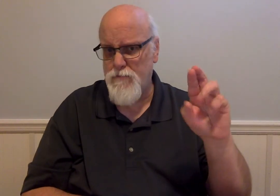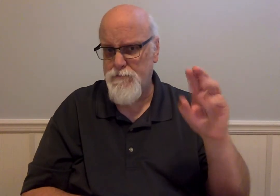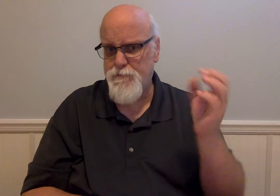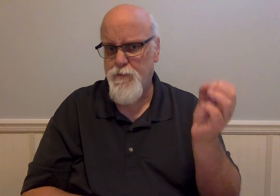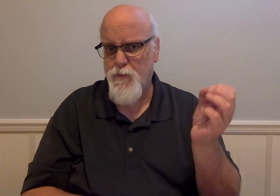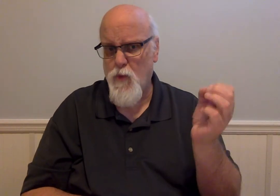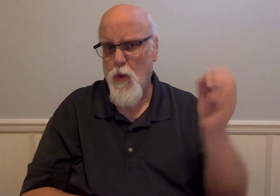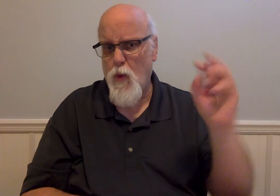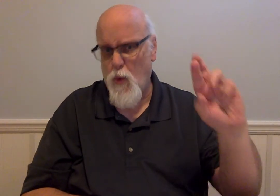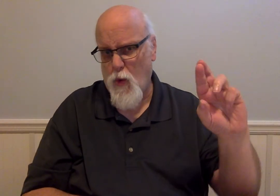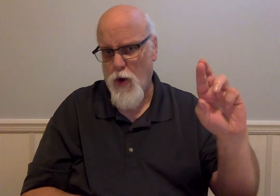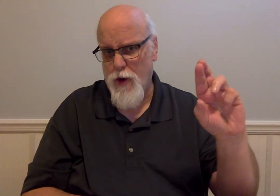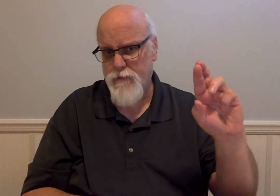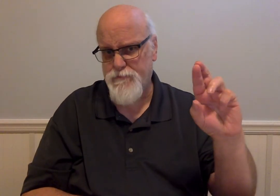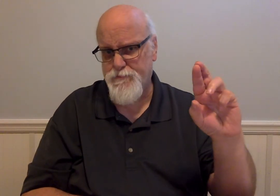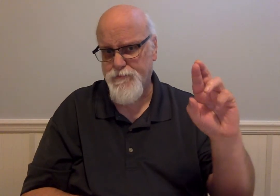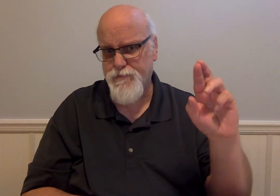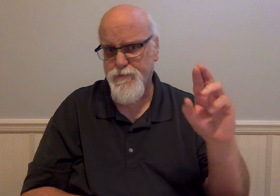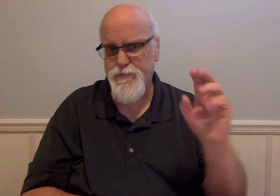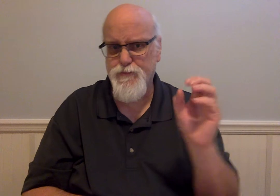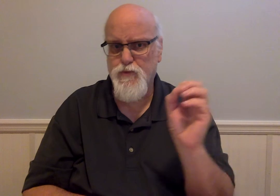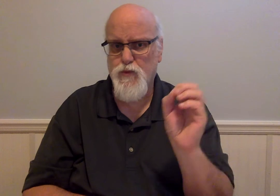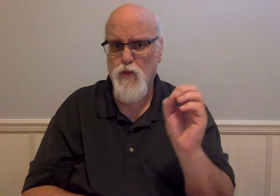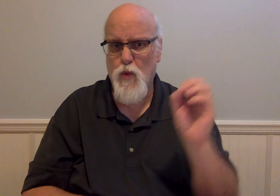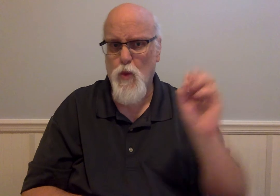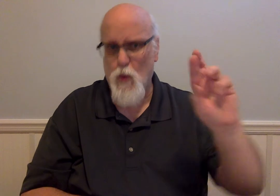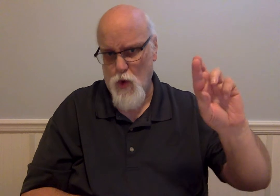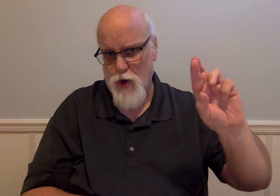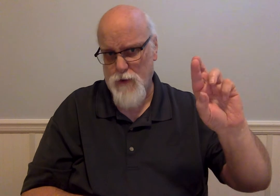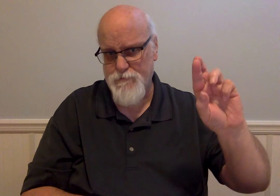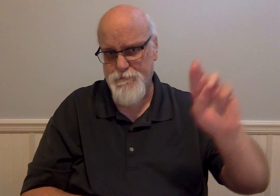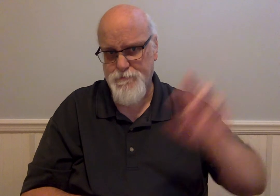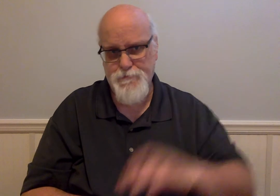Or you just finger spell O-R, your palm is sort of O-R,